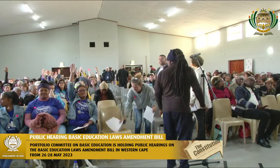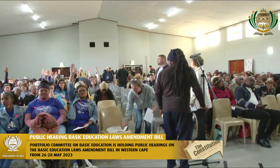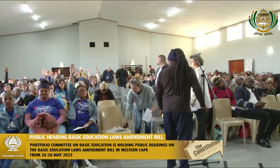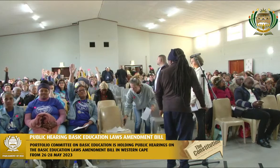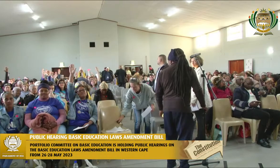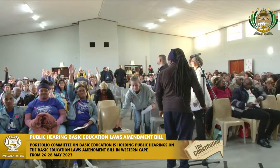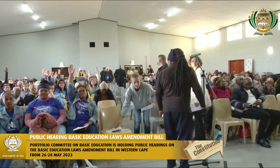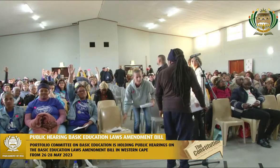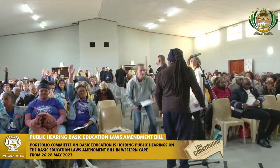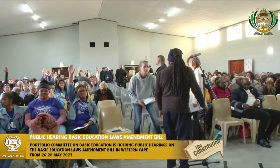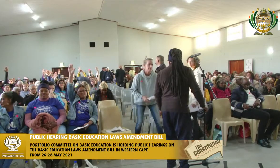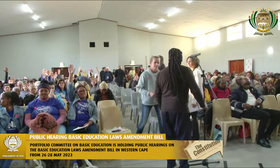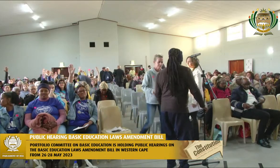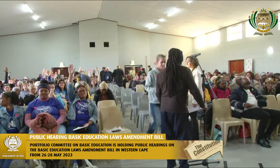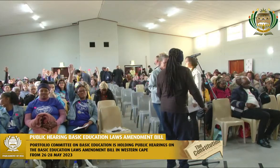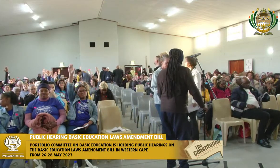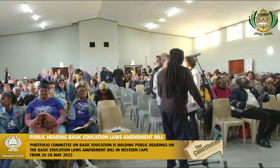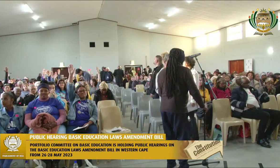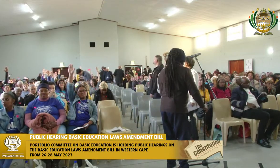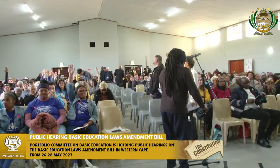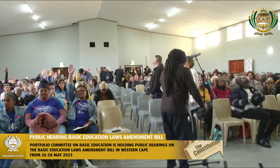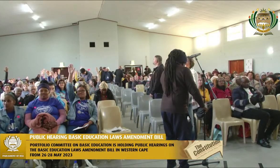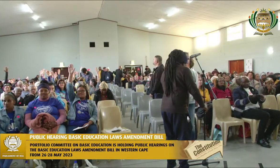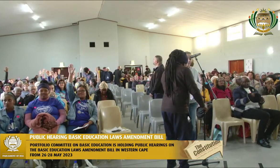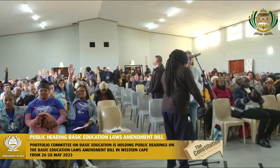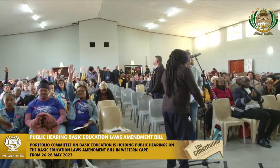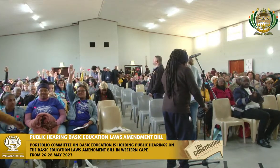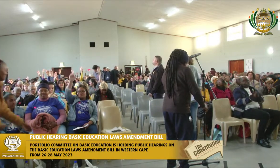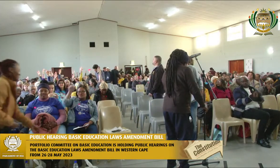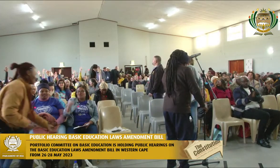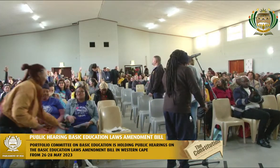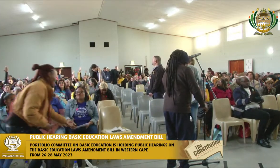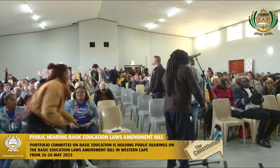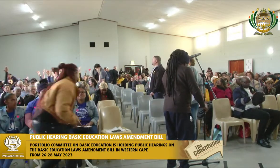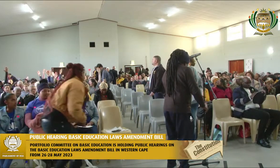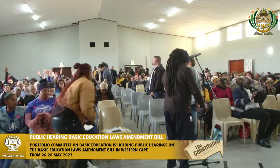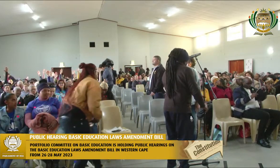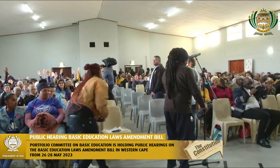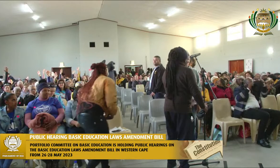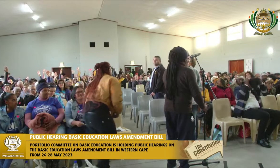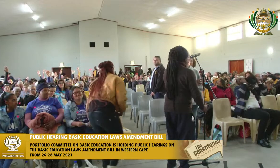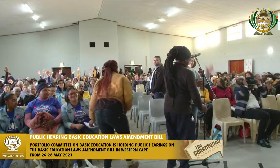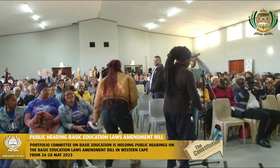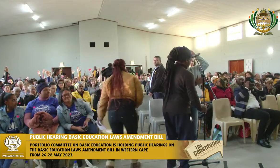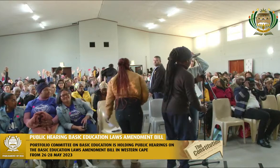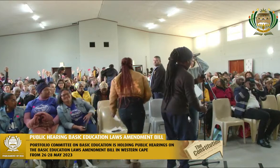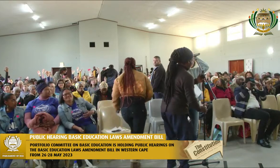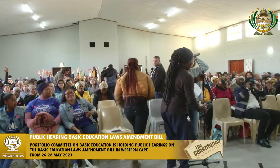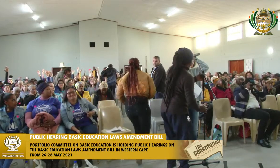Ma'am, with sunglasses. Yes.